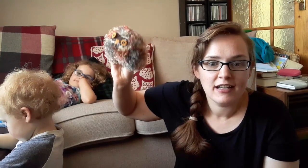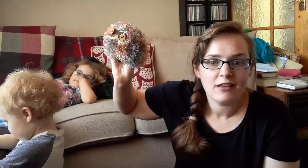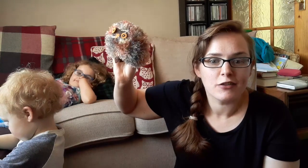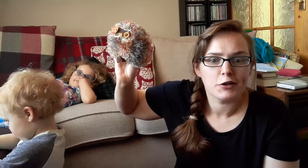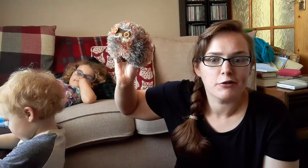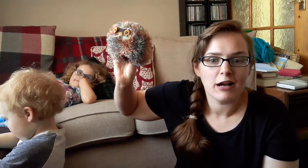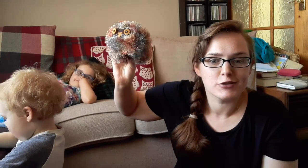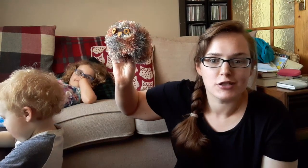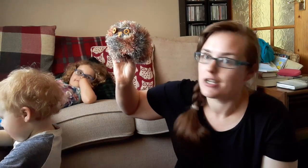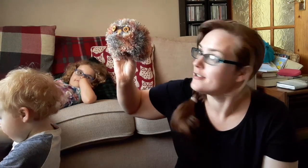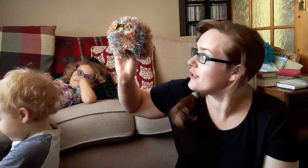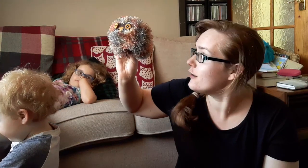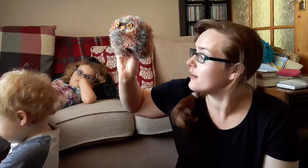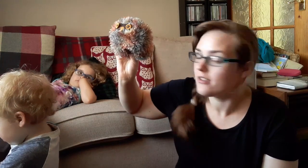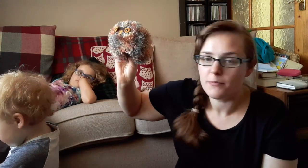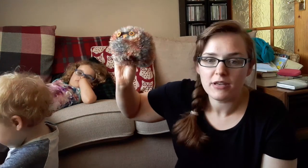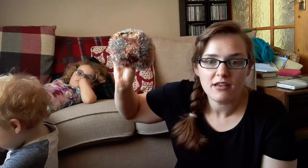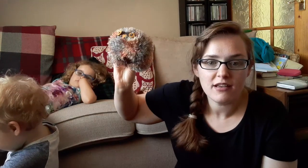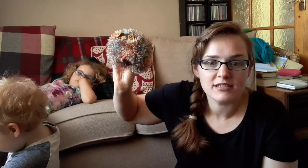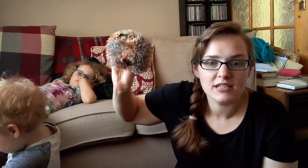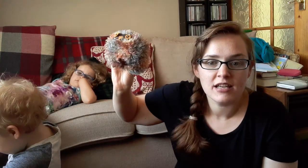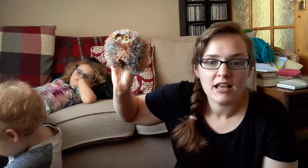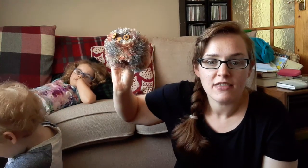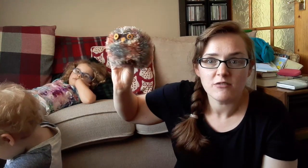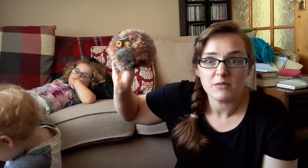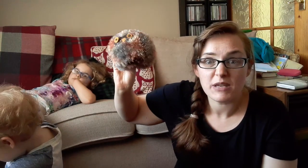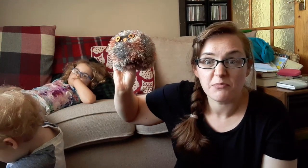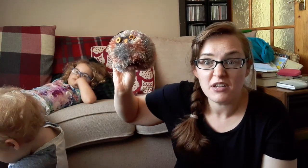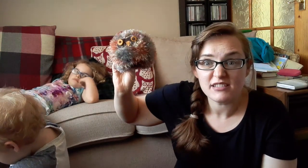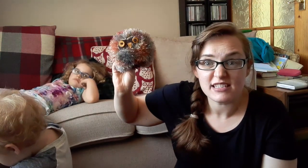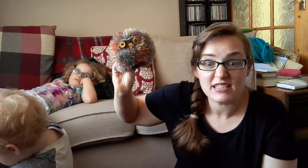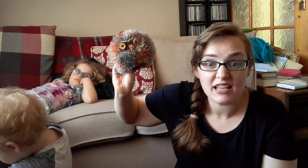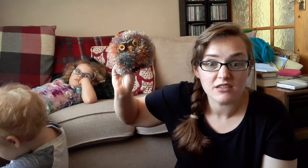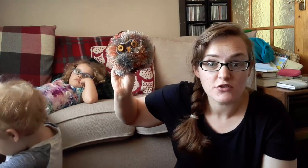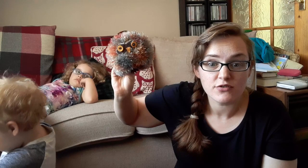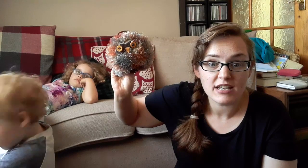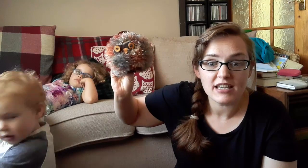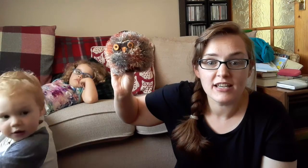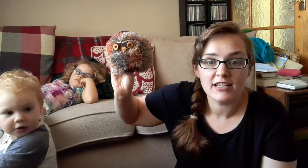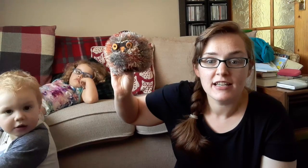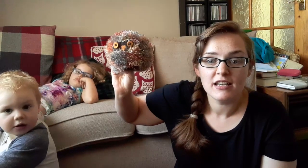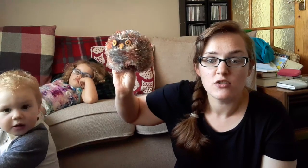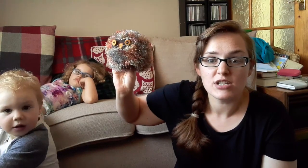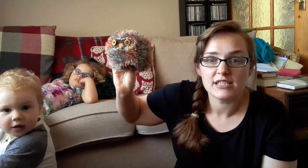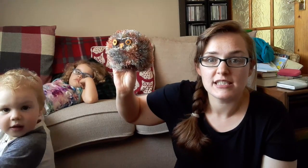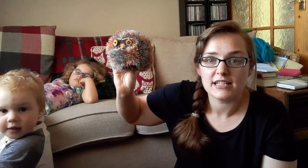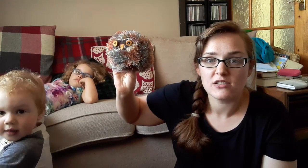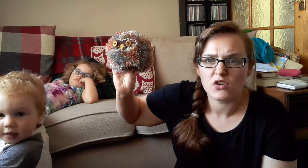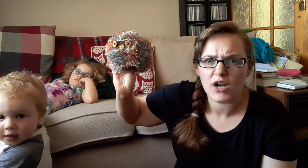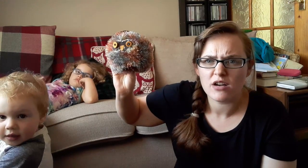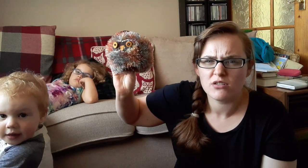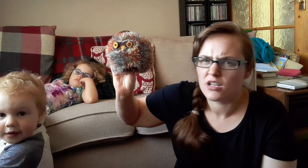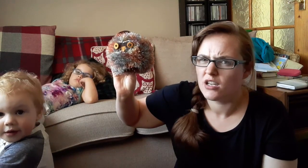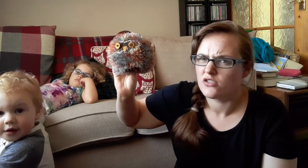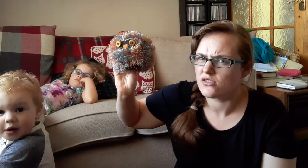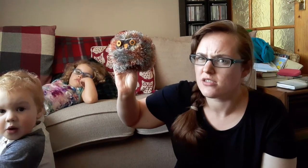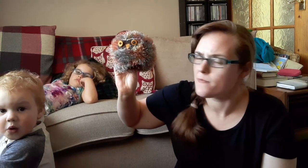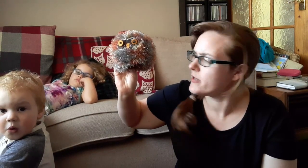The crowd turned to look at the bird. There was a big bird sitting in the tree. And Jesus said to the crowd, does the